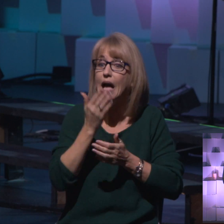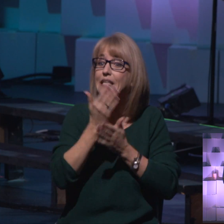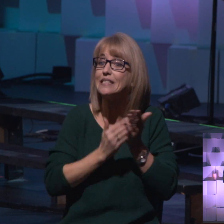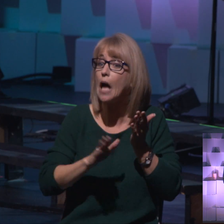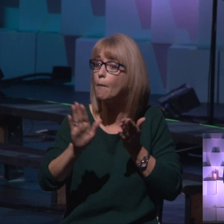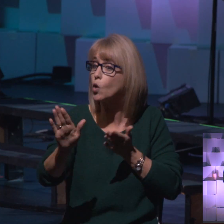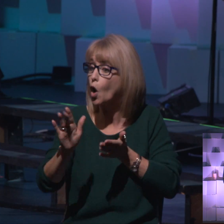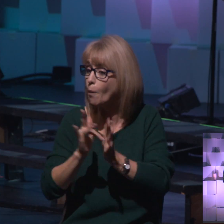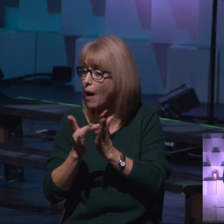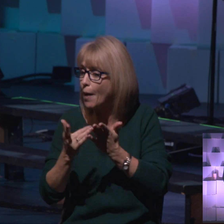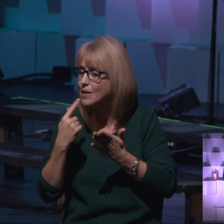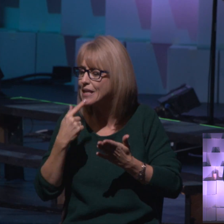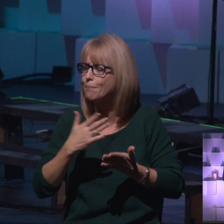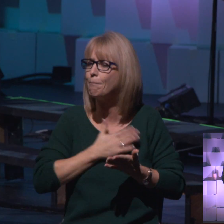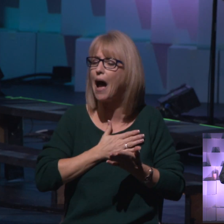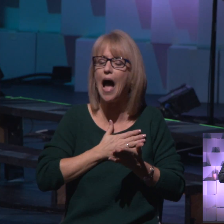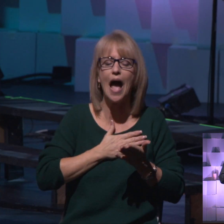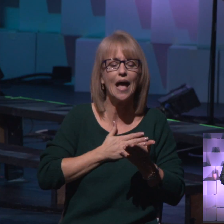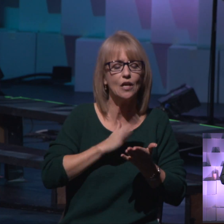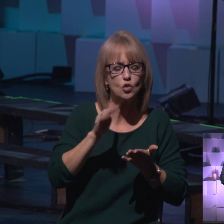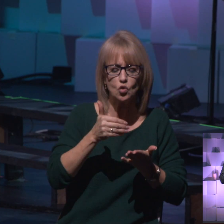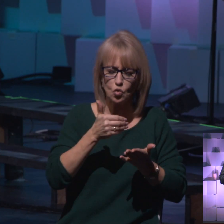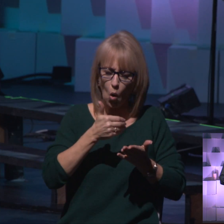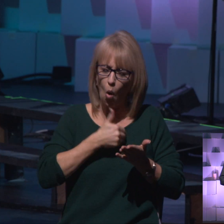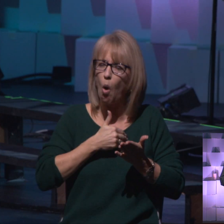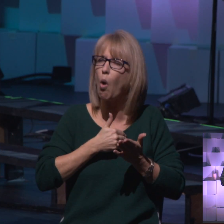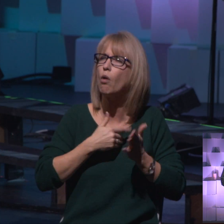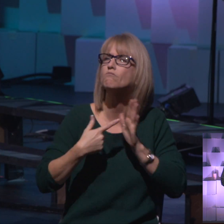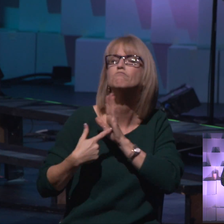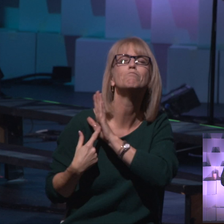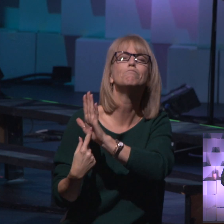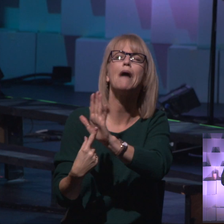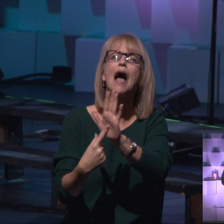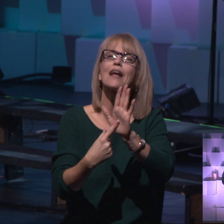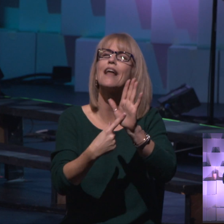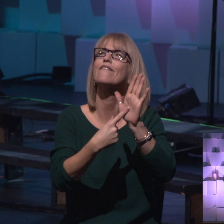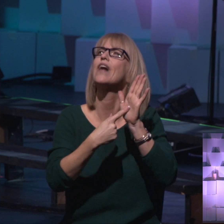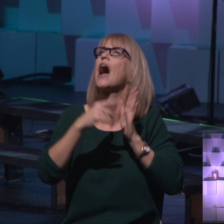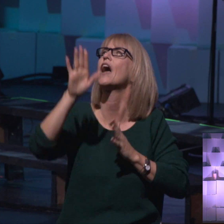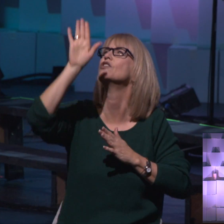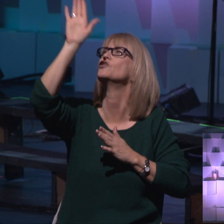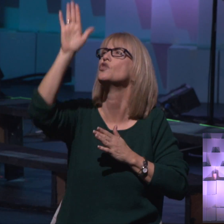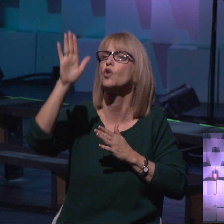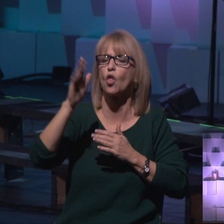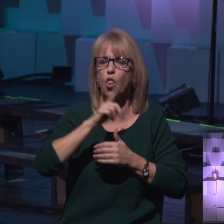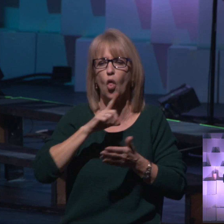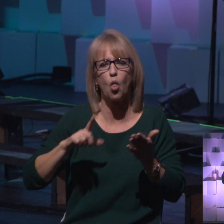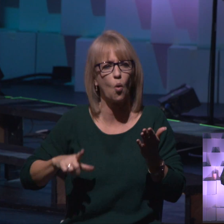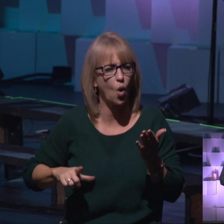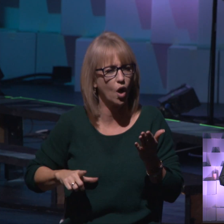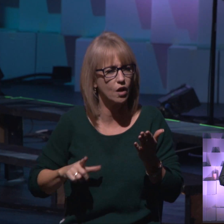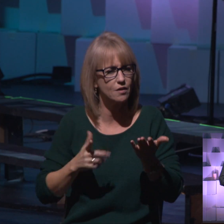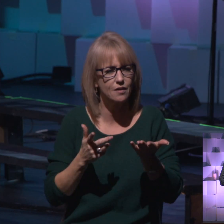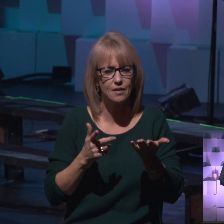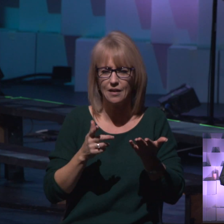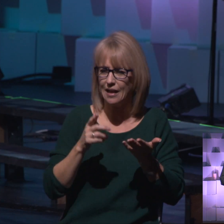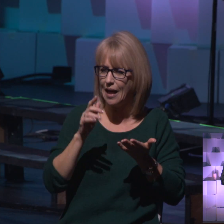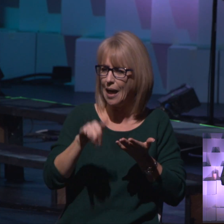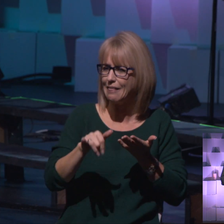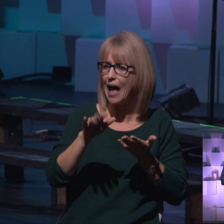magnifies the Lord. The word glorifies, magnifies, is the Greek word megaluno. That was translated into